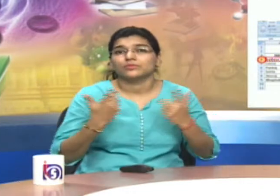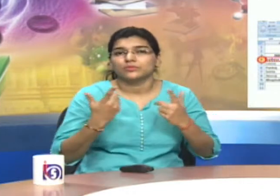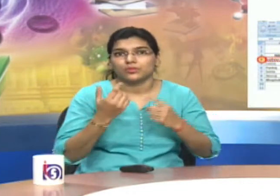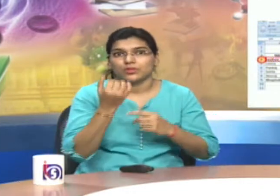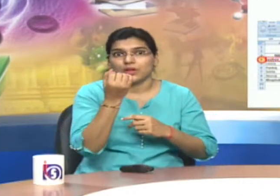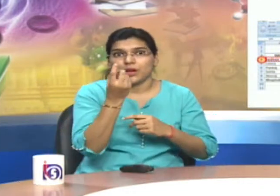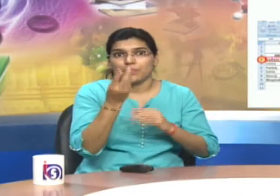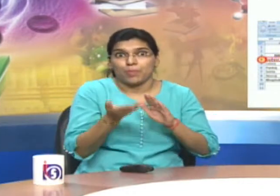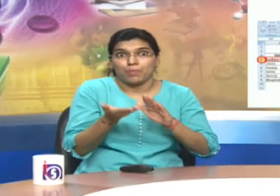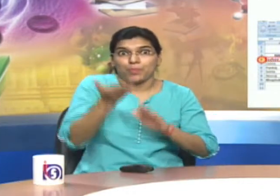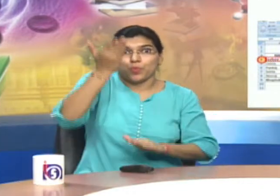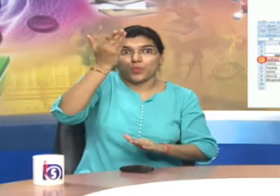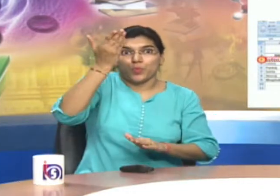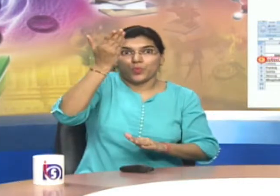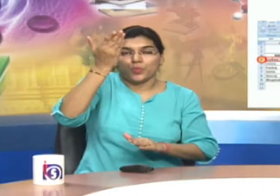Now let's understand the max function.